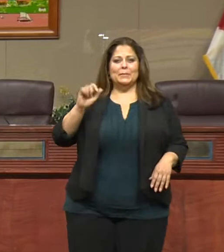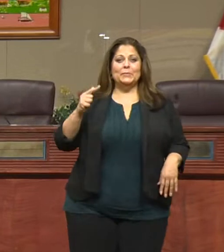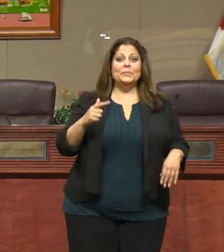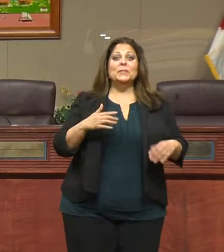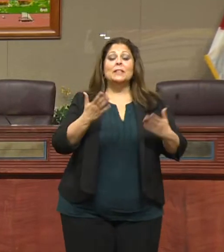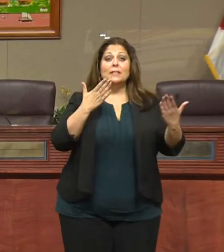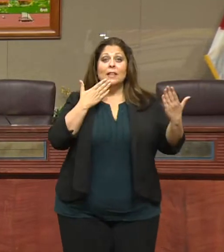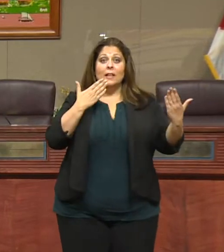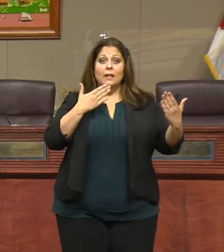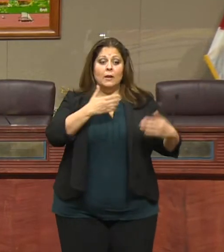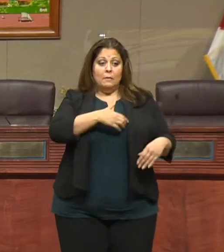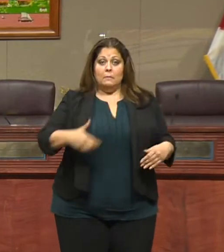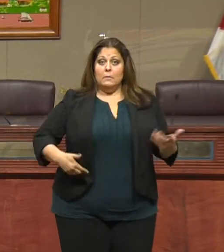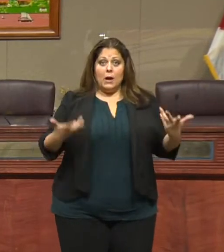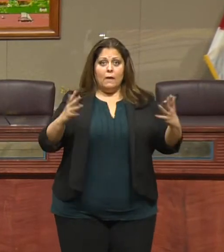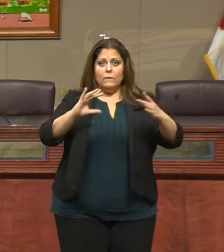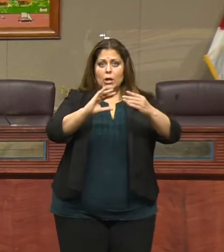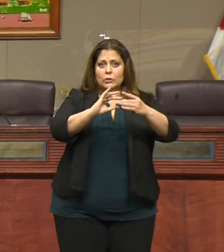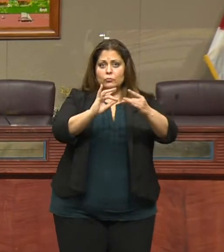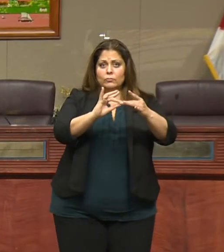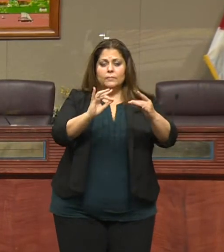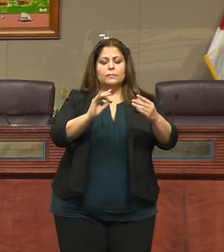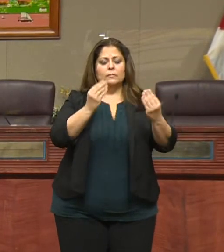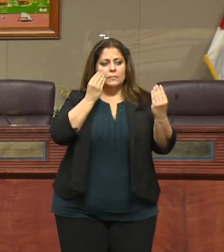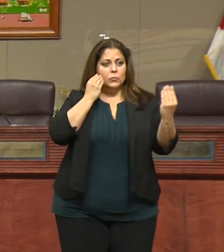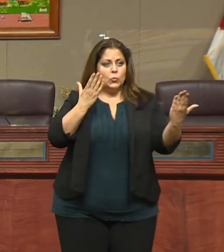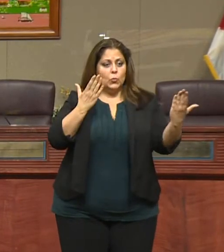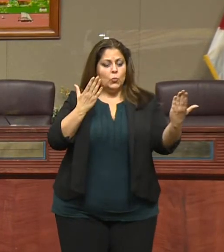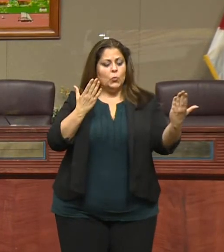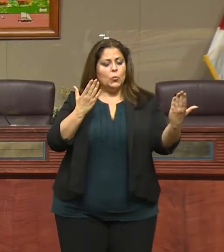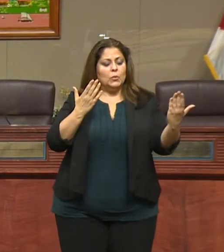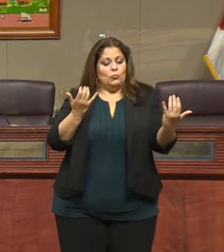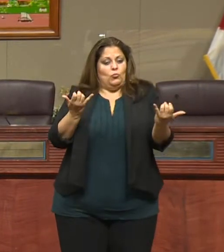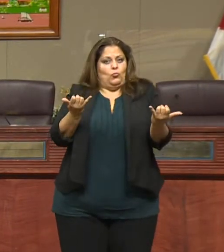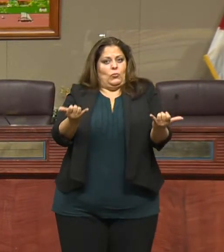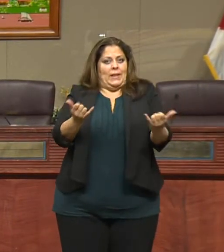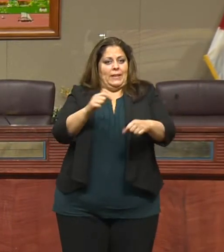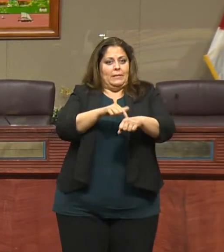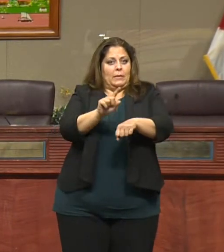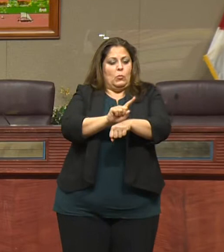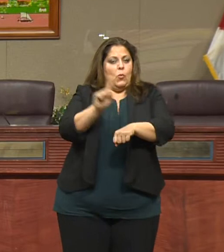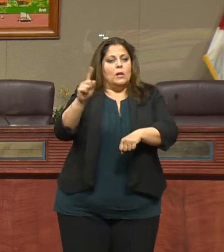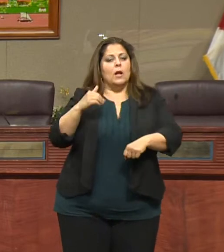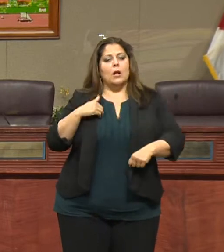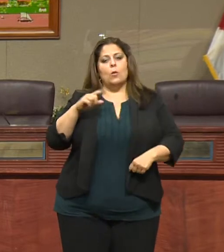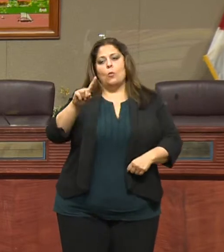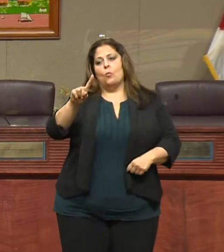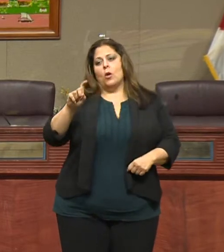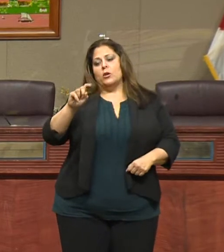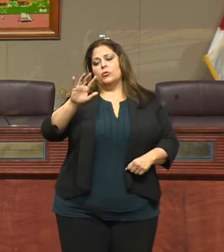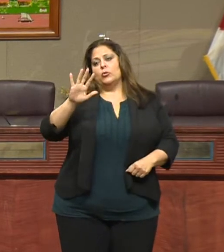Thank you. As the mayor had mentioned previously, as of today, 1 p.m., we've had